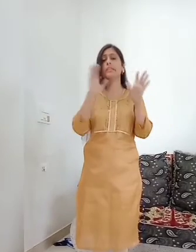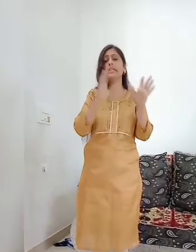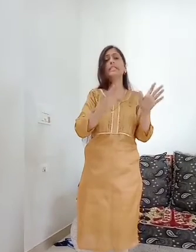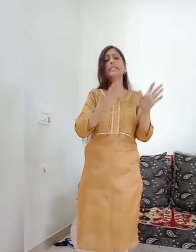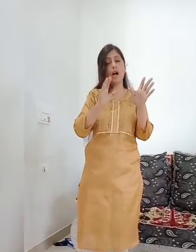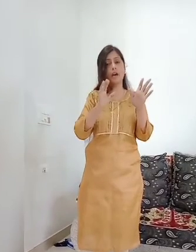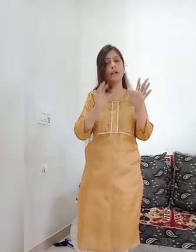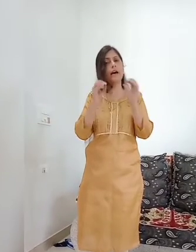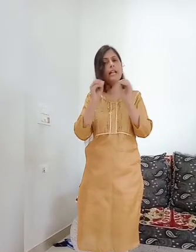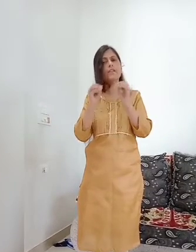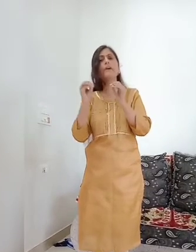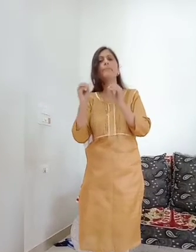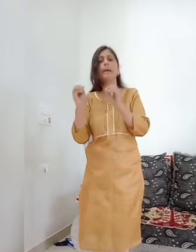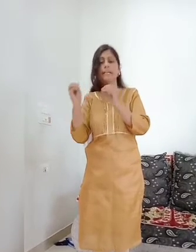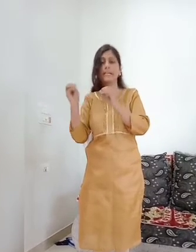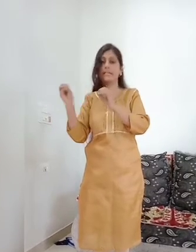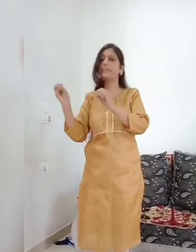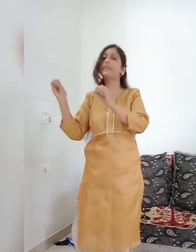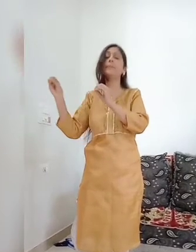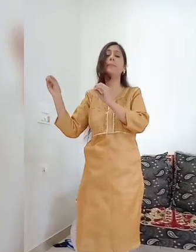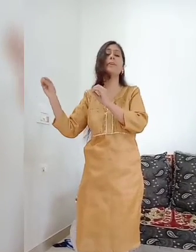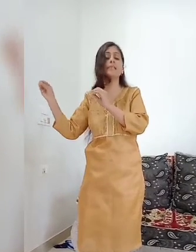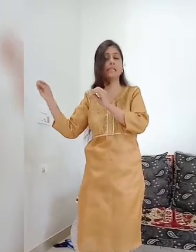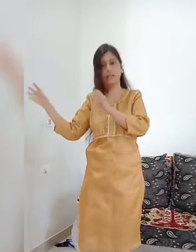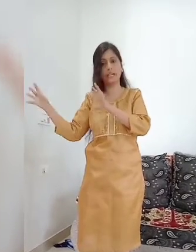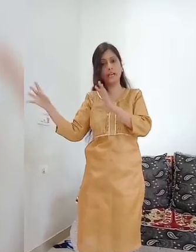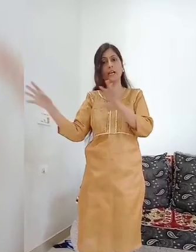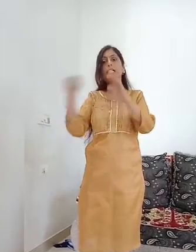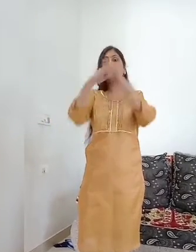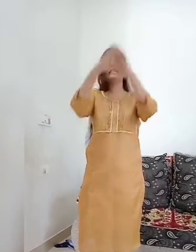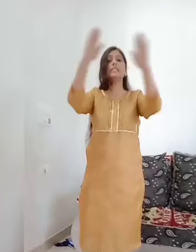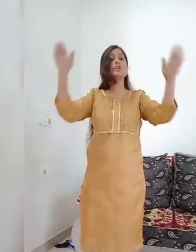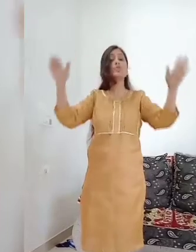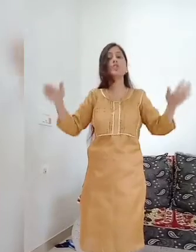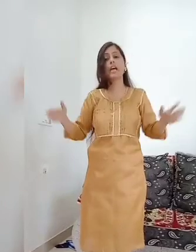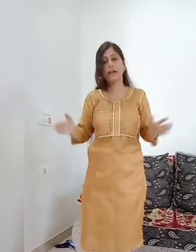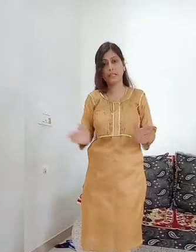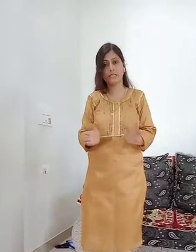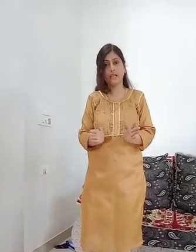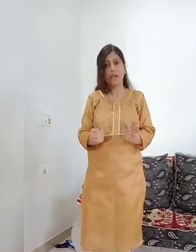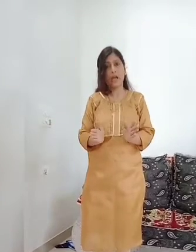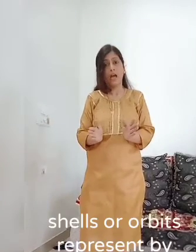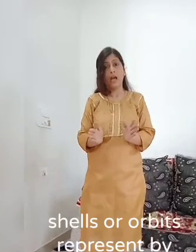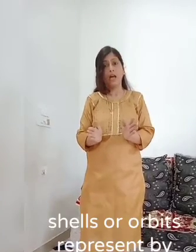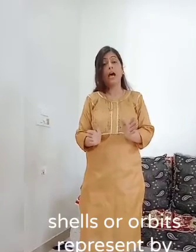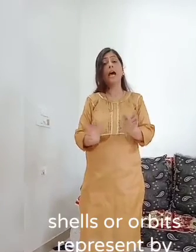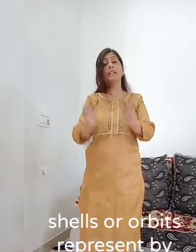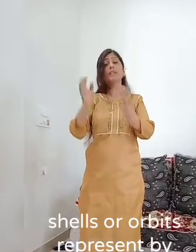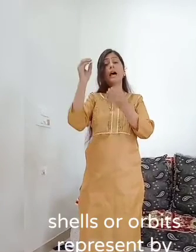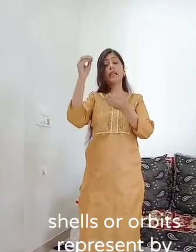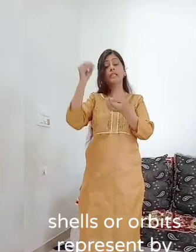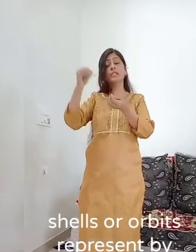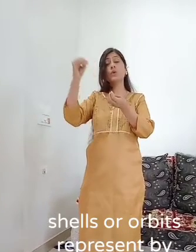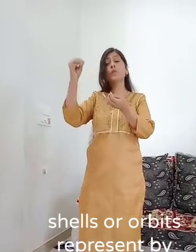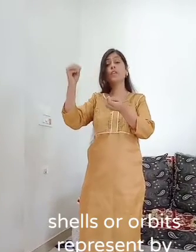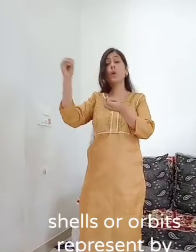These are alphabetically represented, these shells. And the balancing of